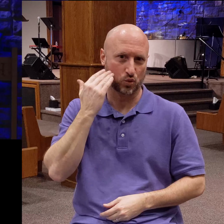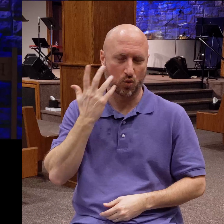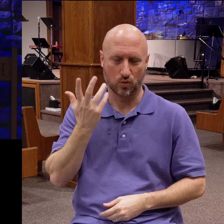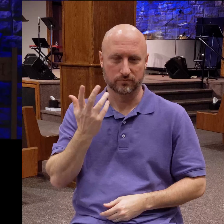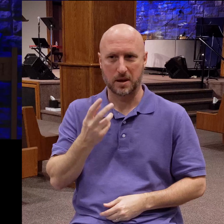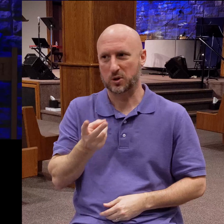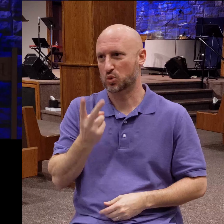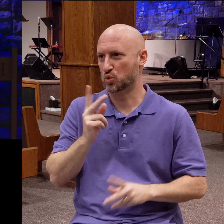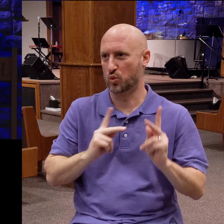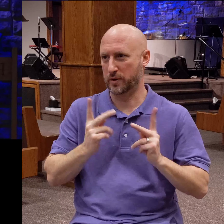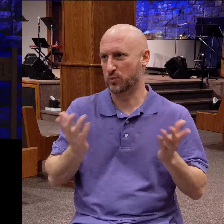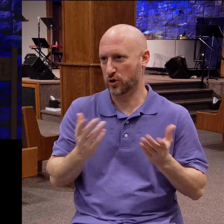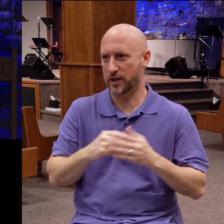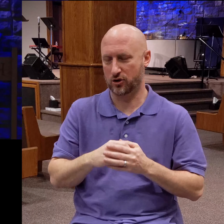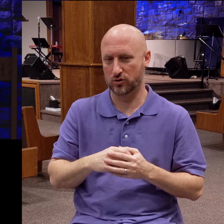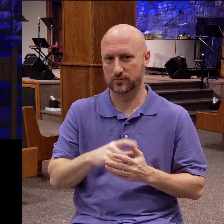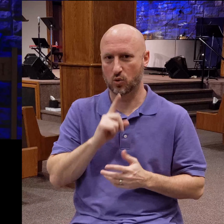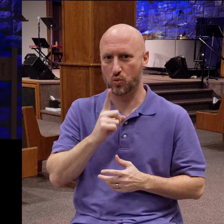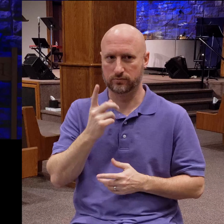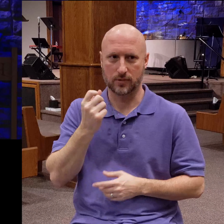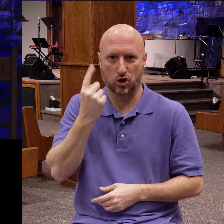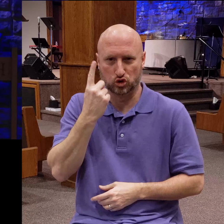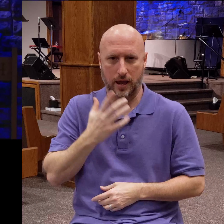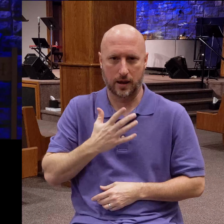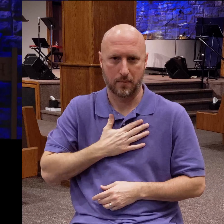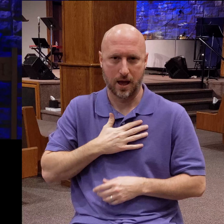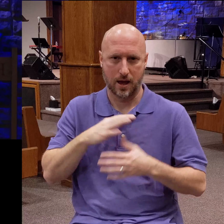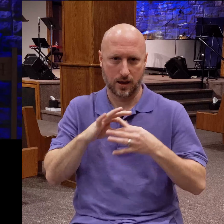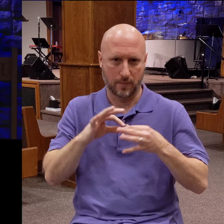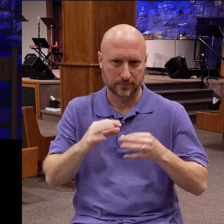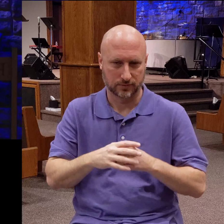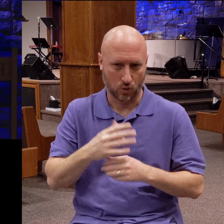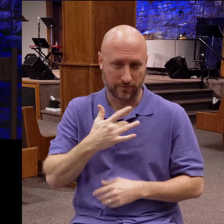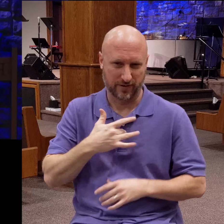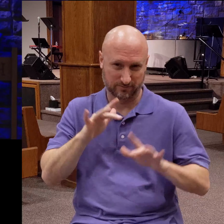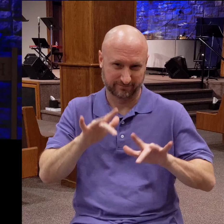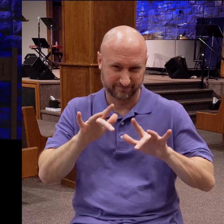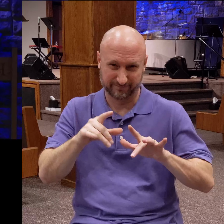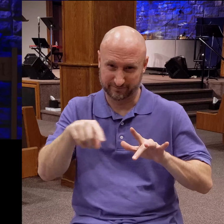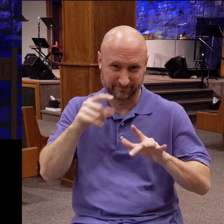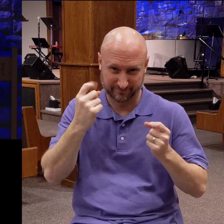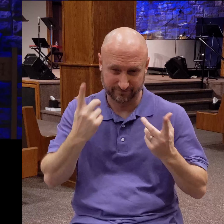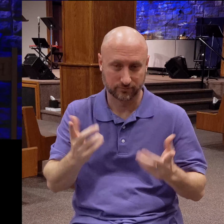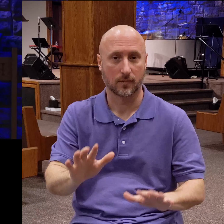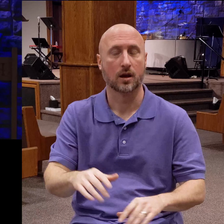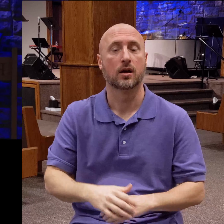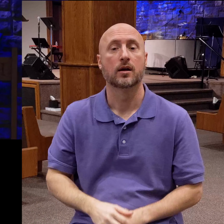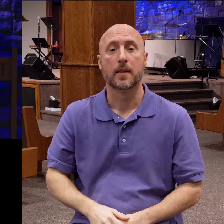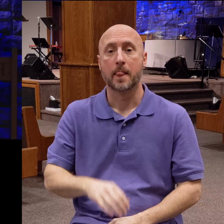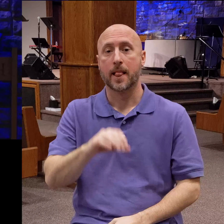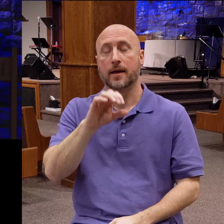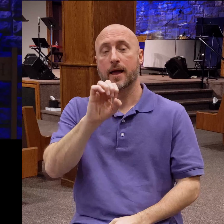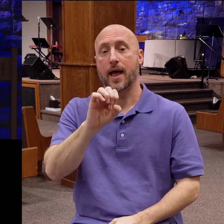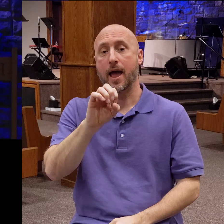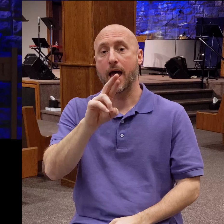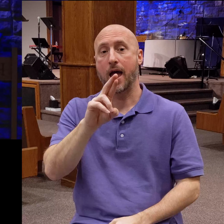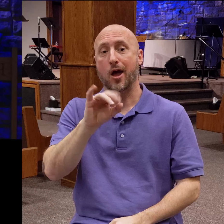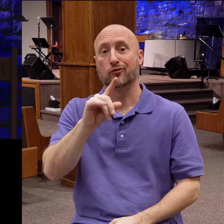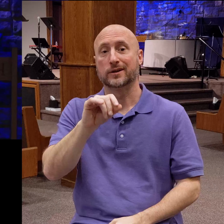You'll know there's two people here that'll know what I'm talking about. I feel bad for you if you've delved into this. The